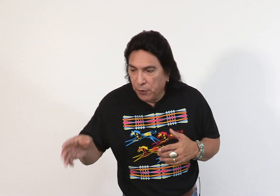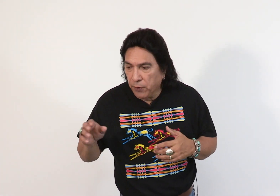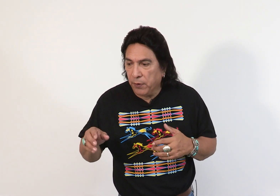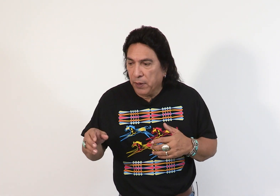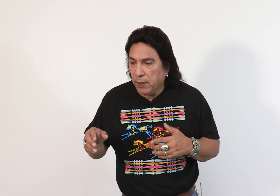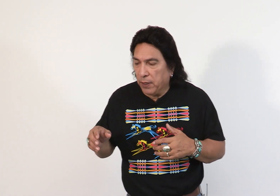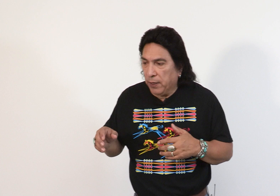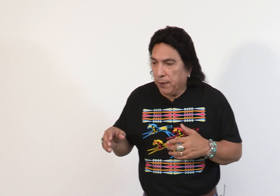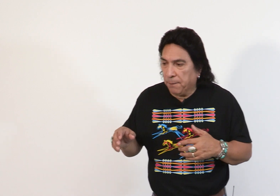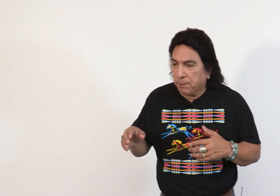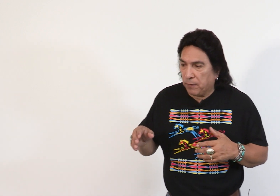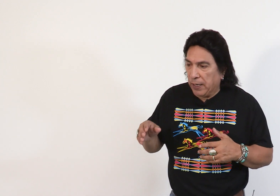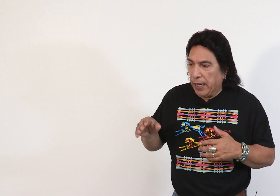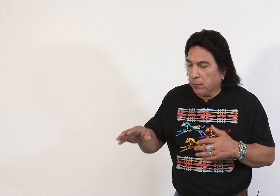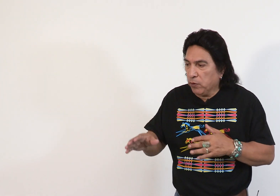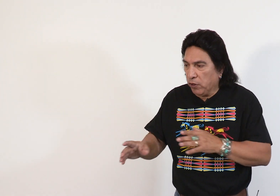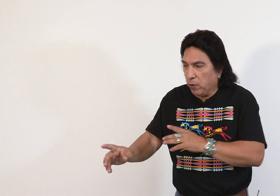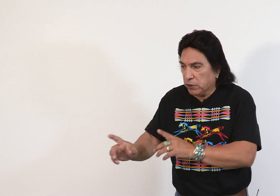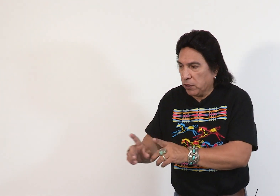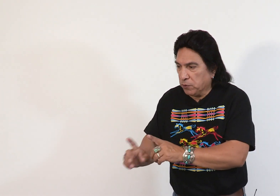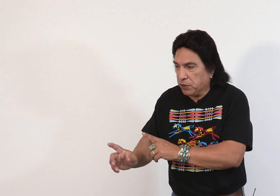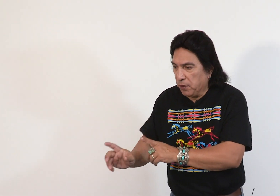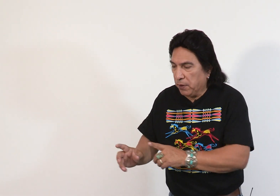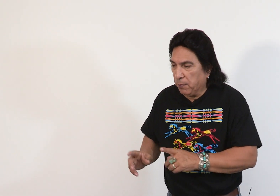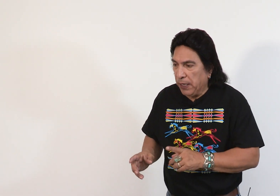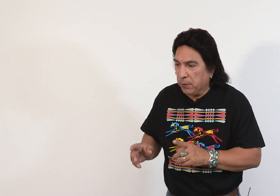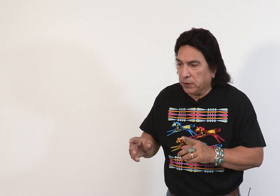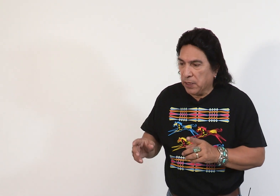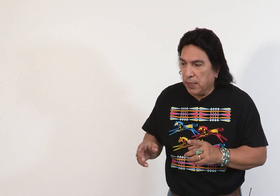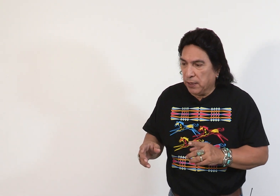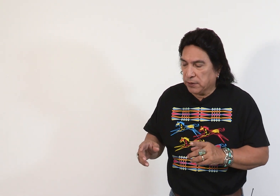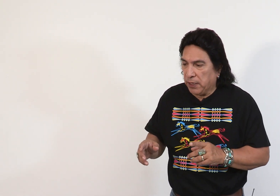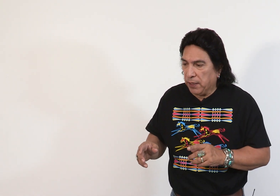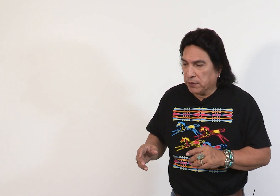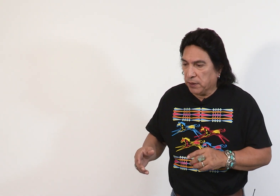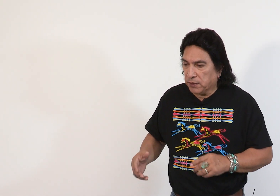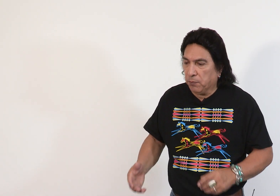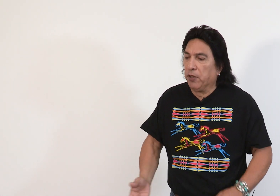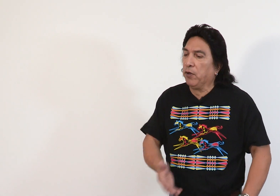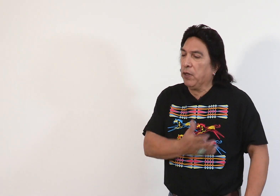mother animal, they're always close to the babies. Let's say it's a mother